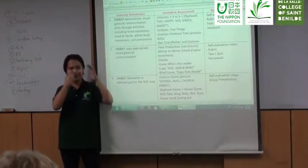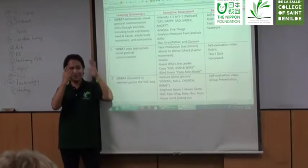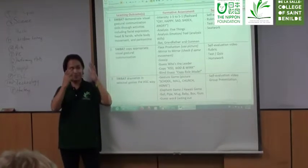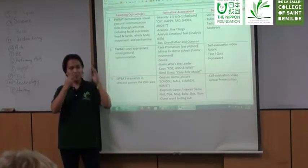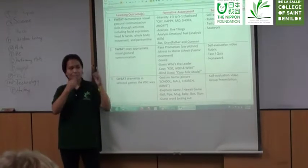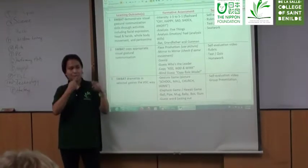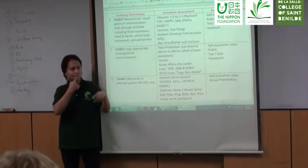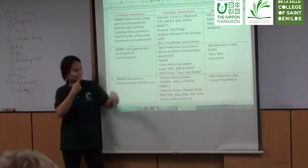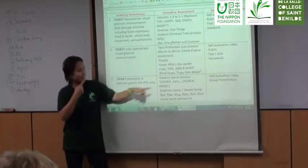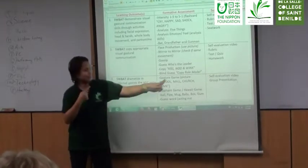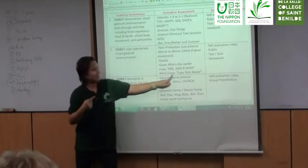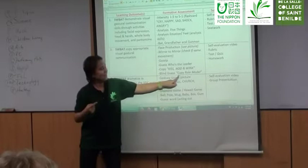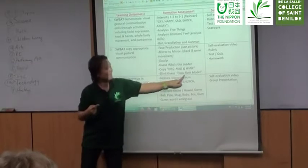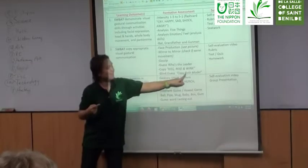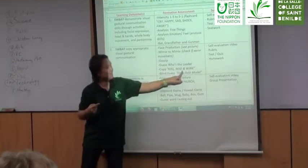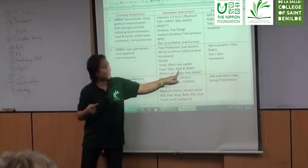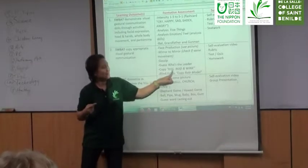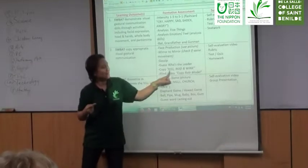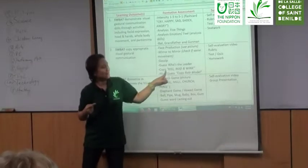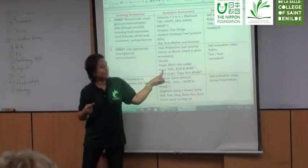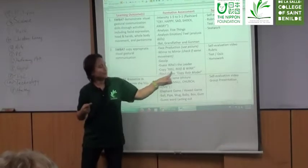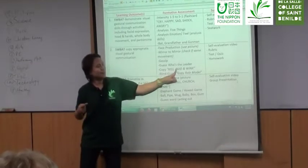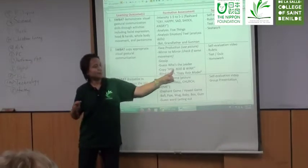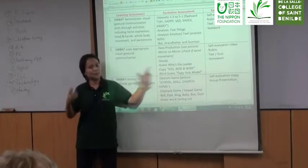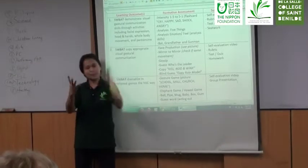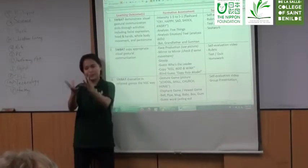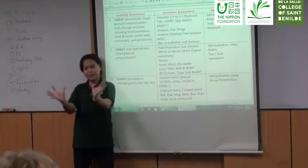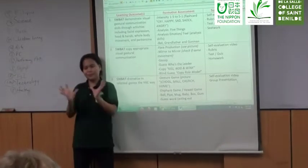There's a game called The Blind Guess.